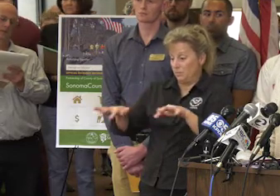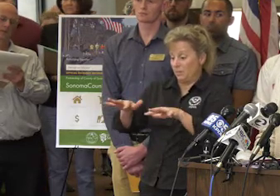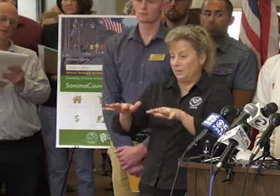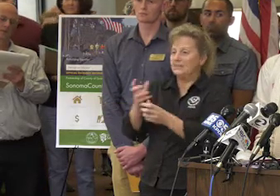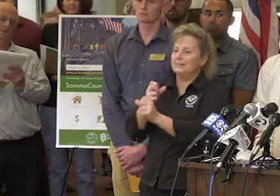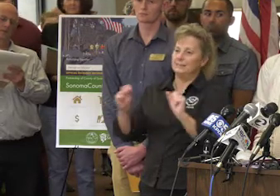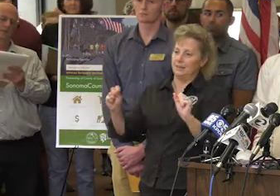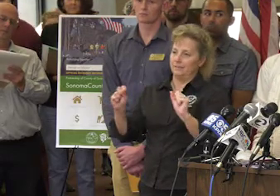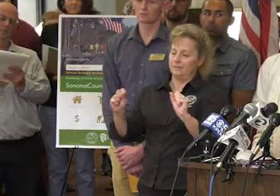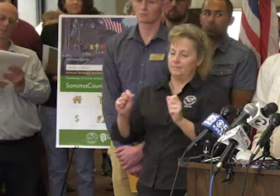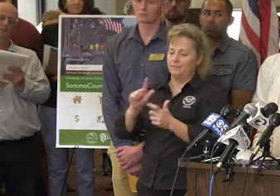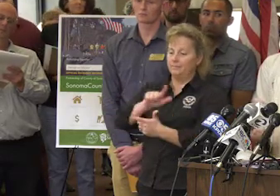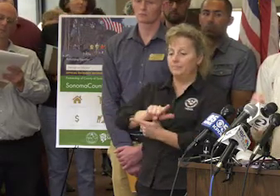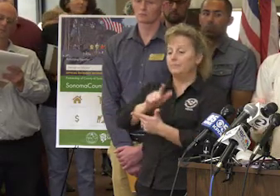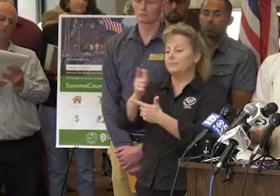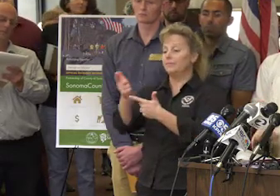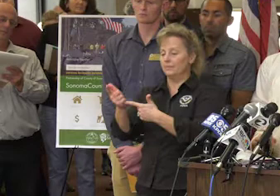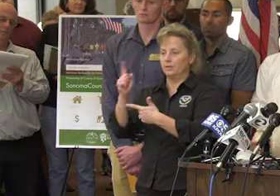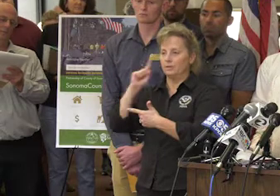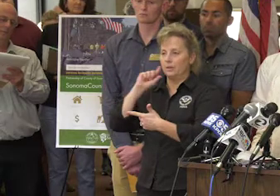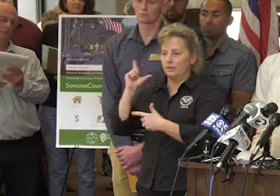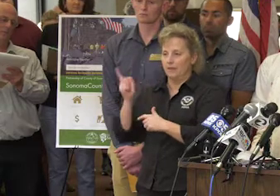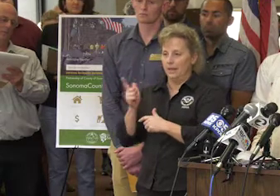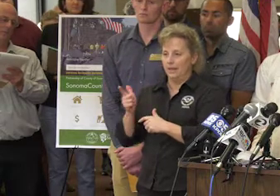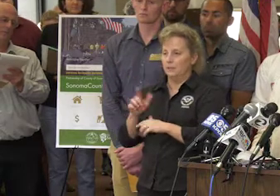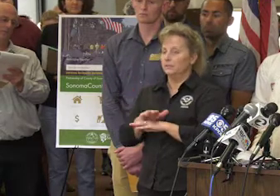The second phase of the cleanup, as you'll hear later,